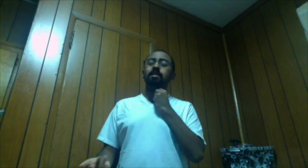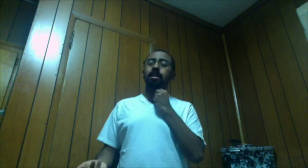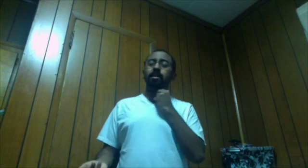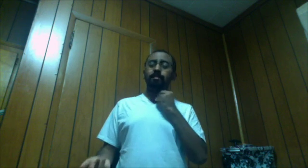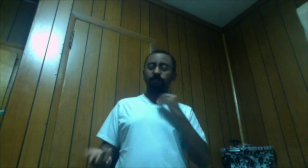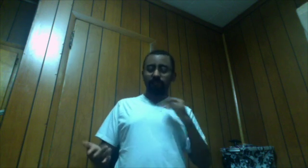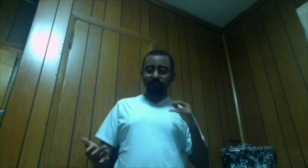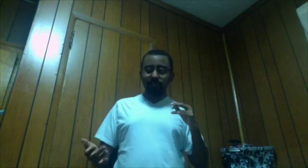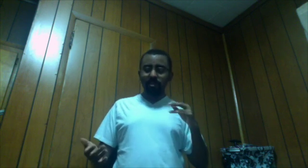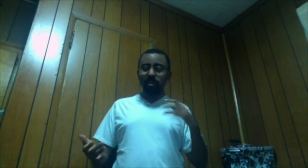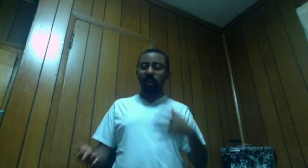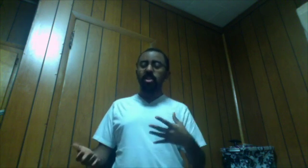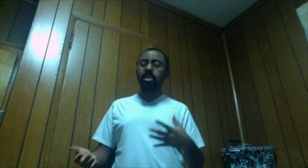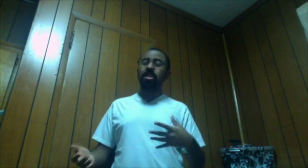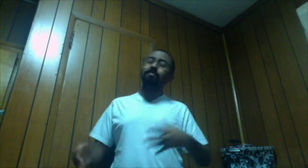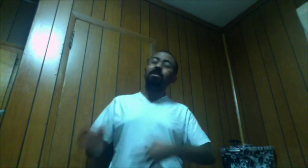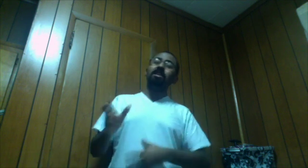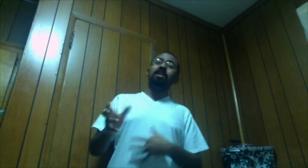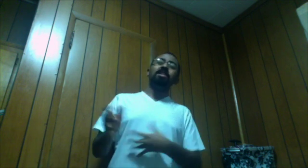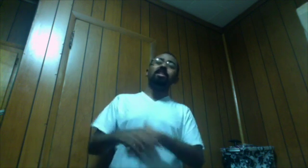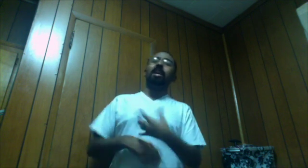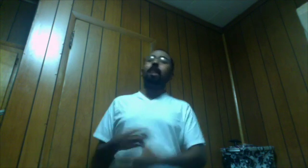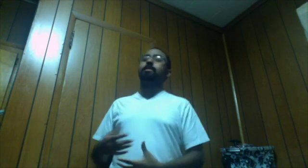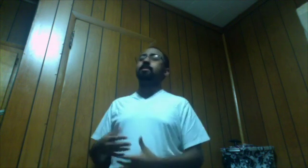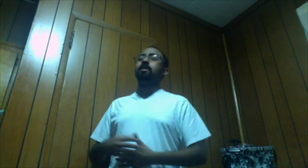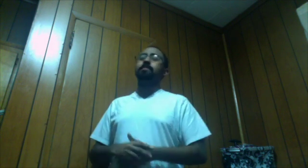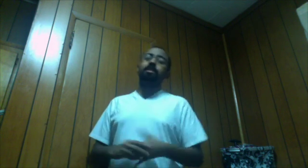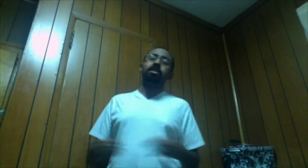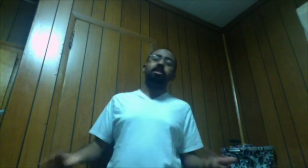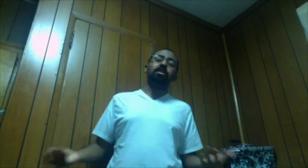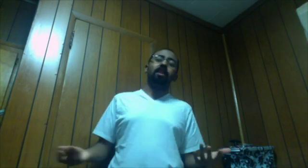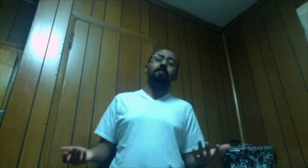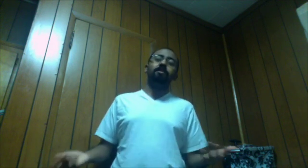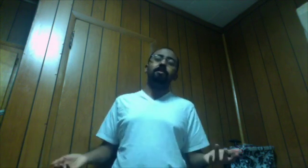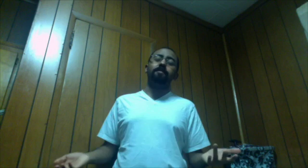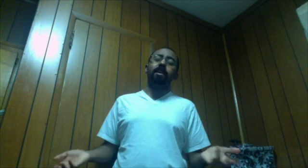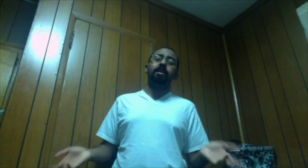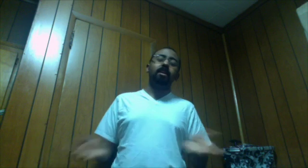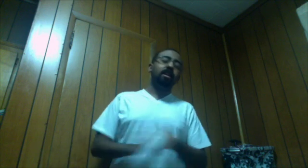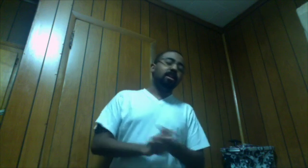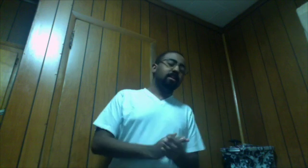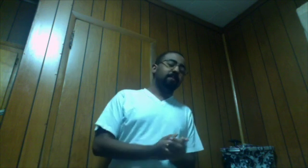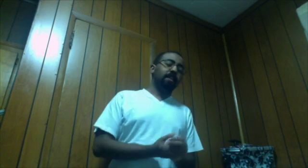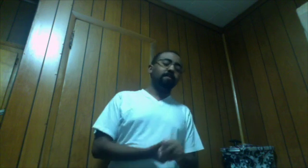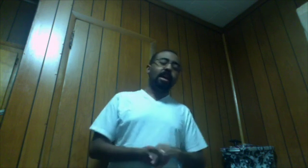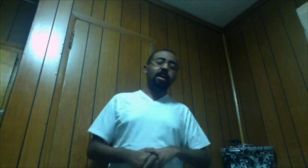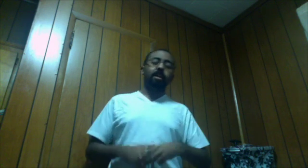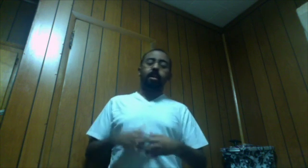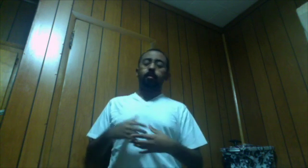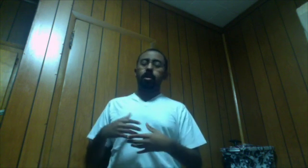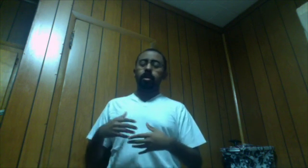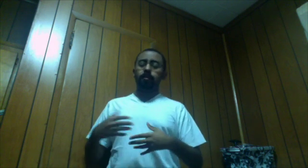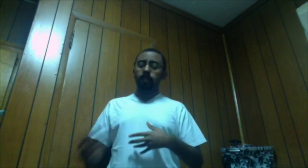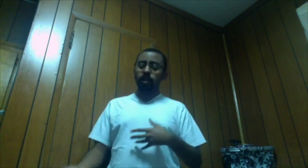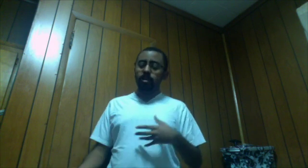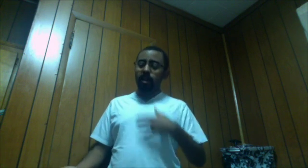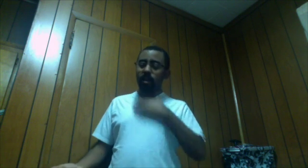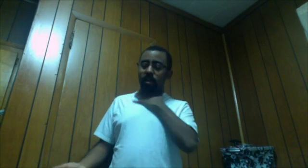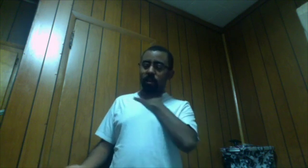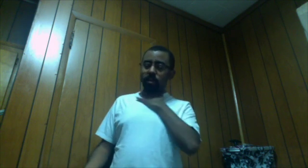like cause shit, but shit happens to him and he just so happens to fight back, where he falls down on a